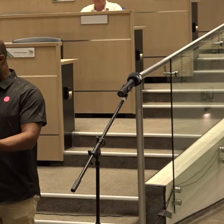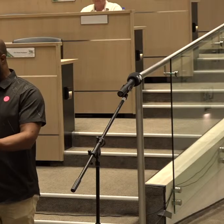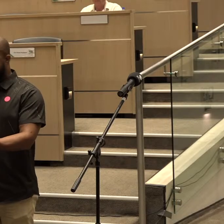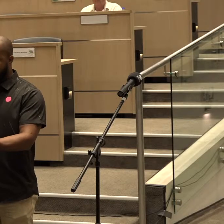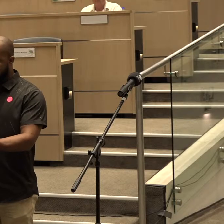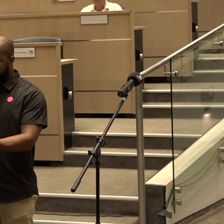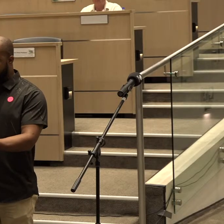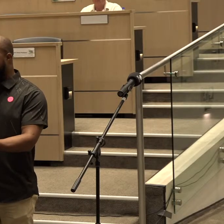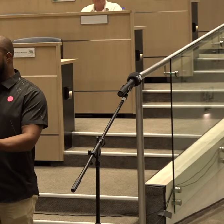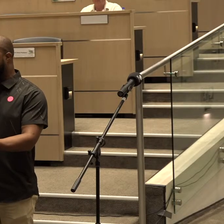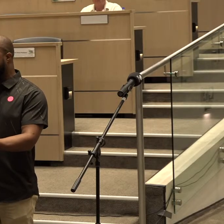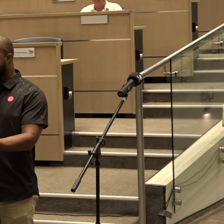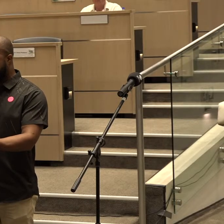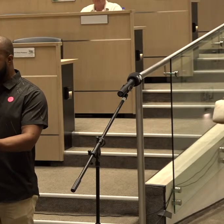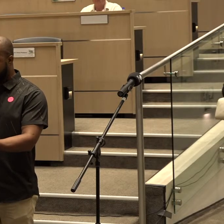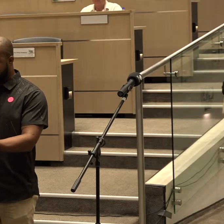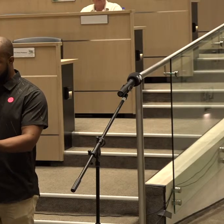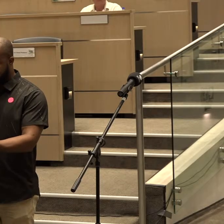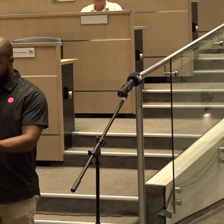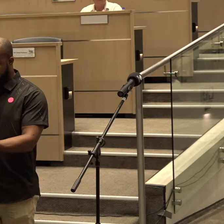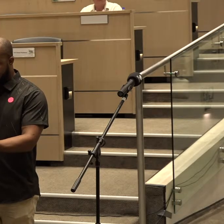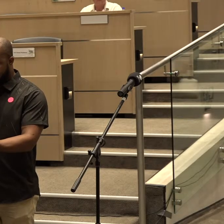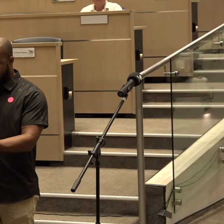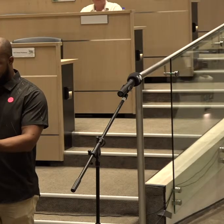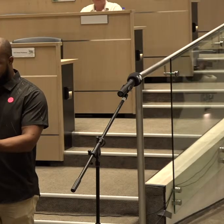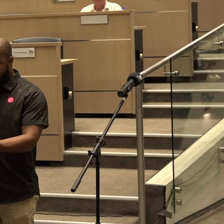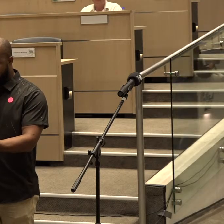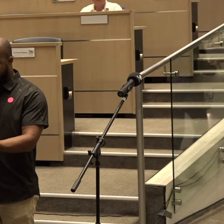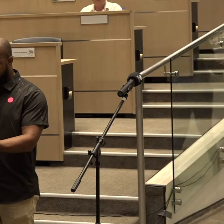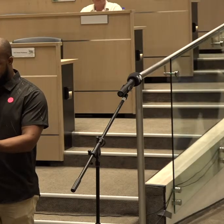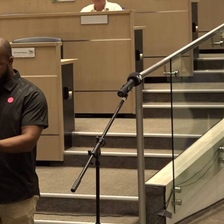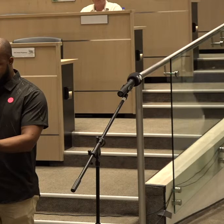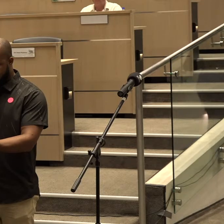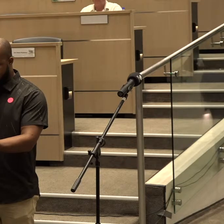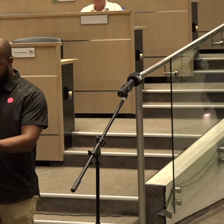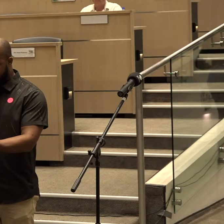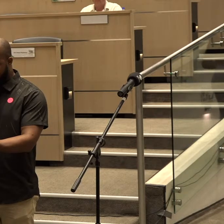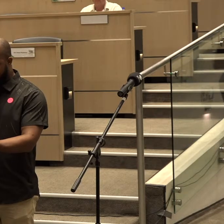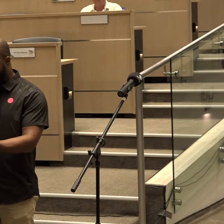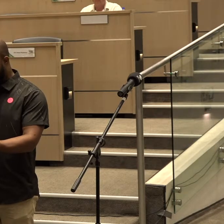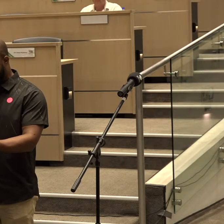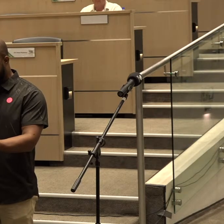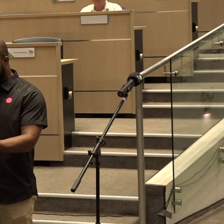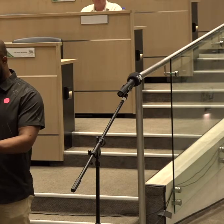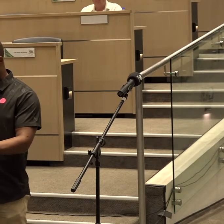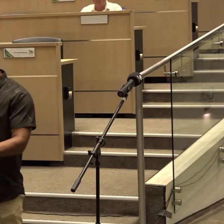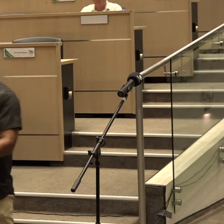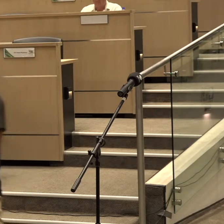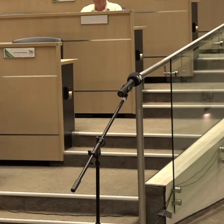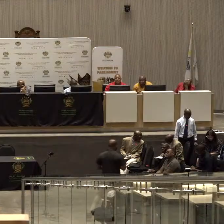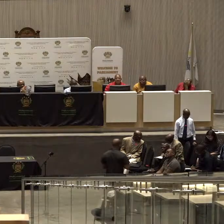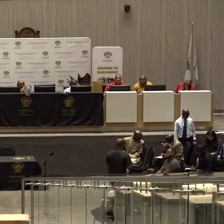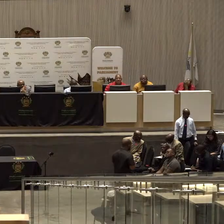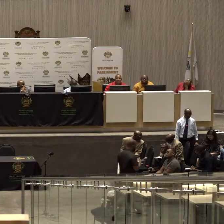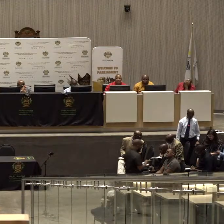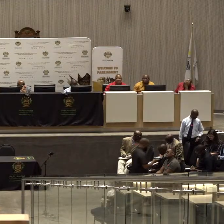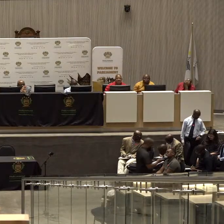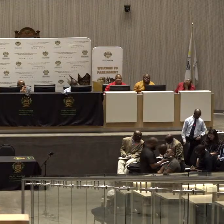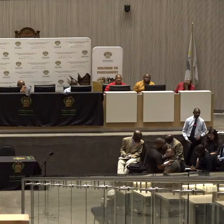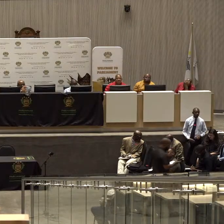know Assist others that are probably facing the same challenge um I thank you very much that's all from my side